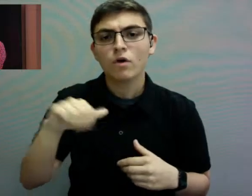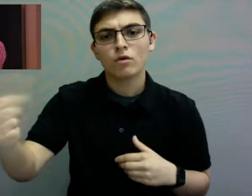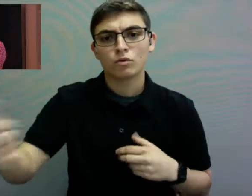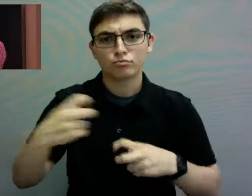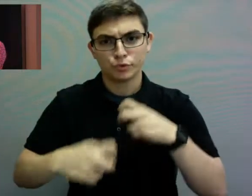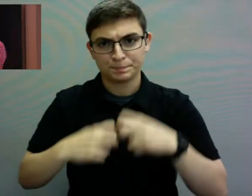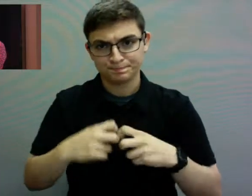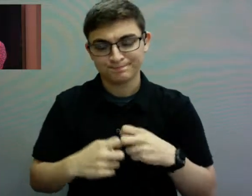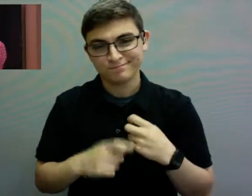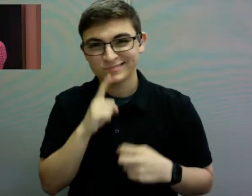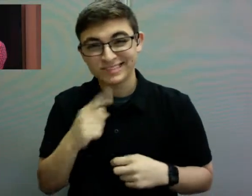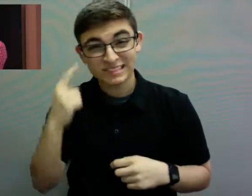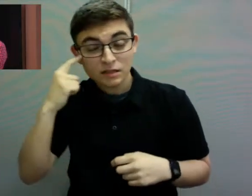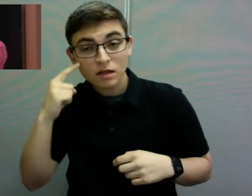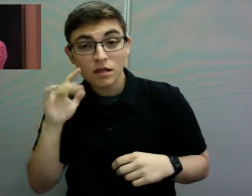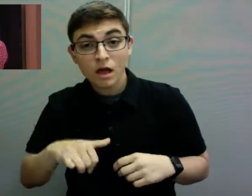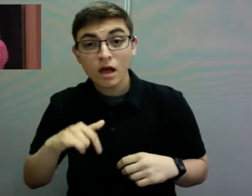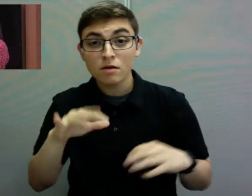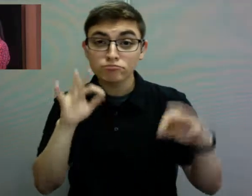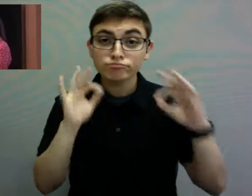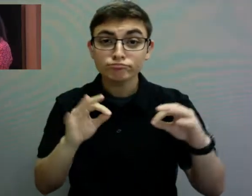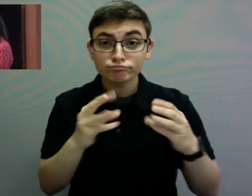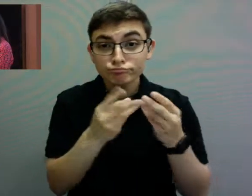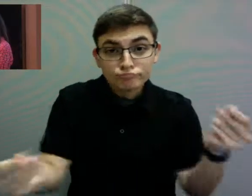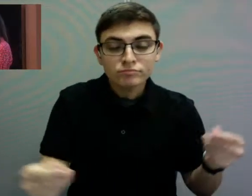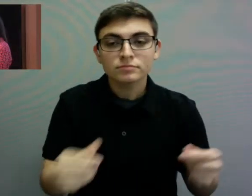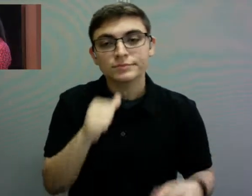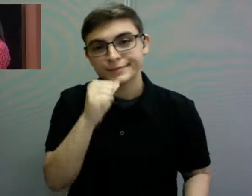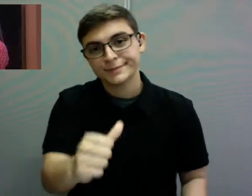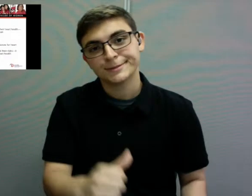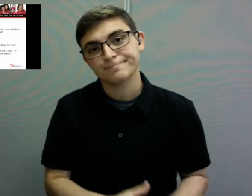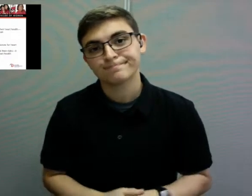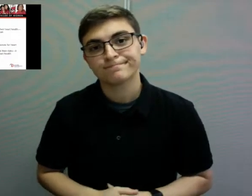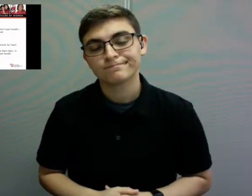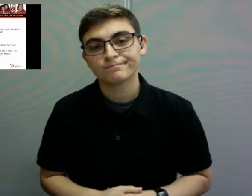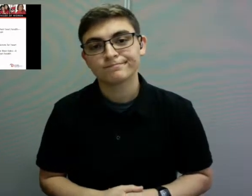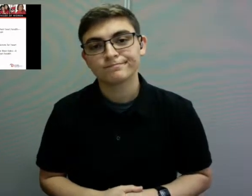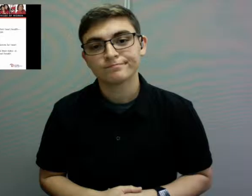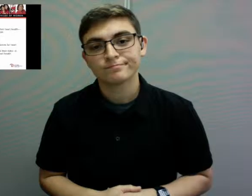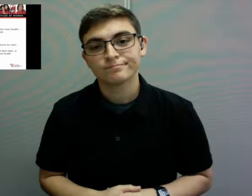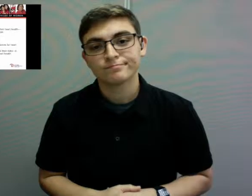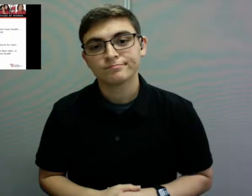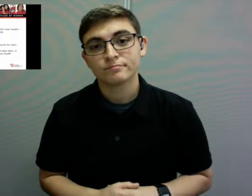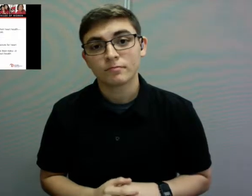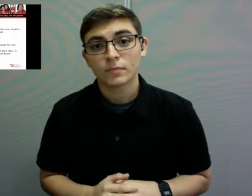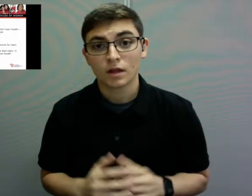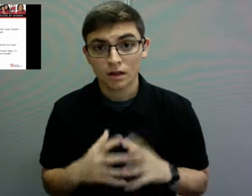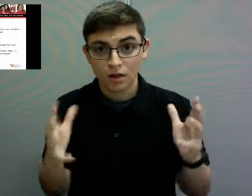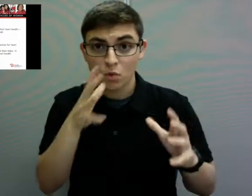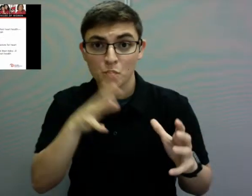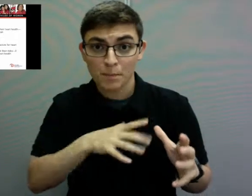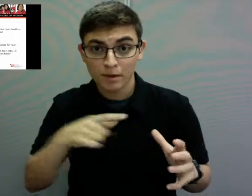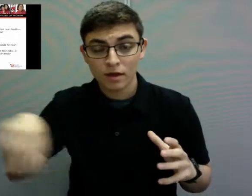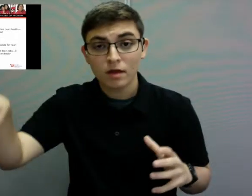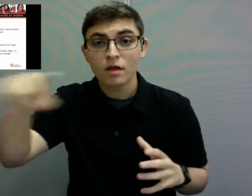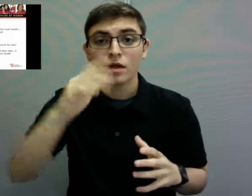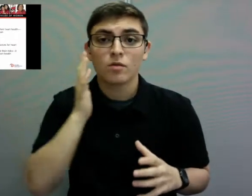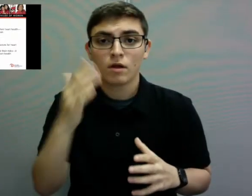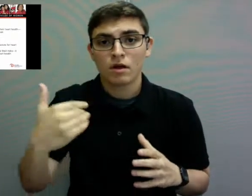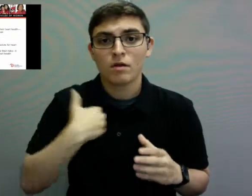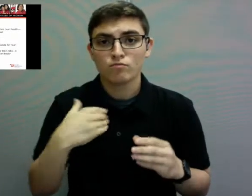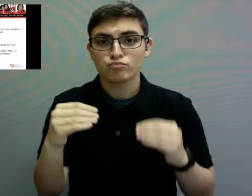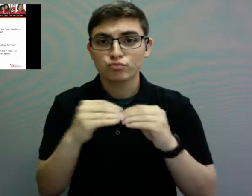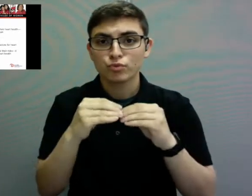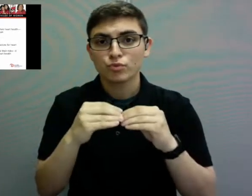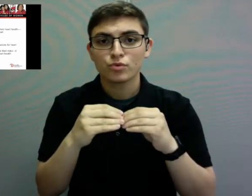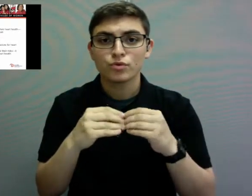it doesn't help as much as we would have hoped as far as heart protection. Many women develop one or more risk factors for heart disease